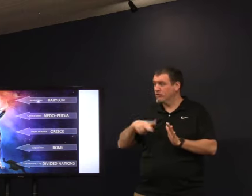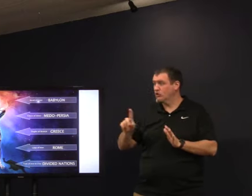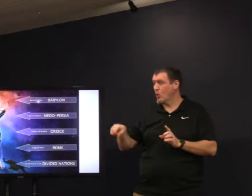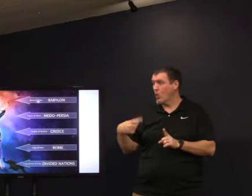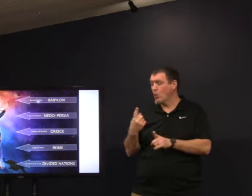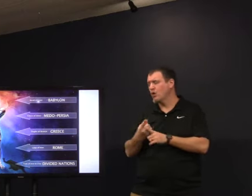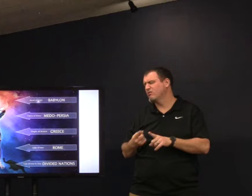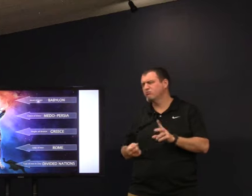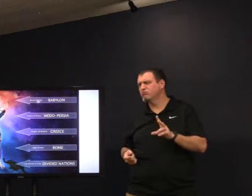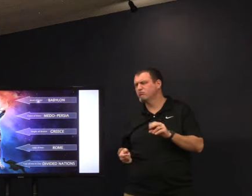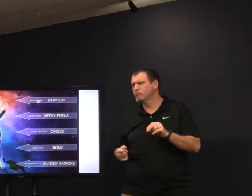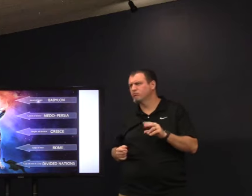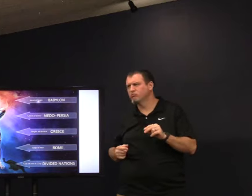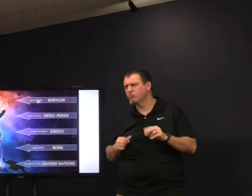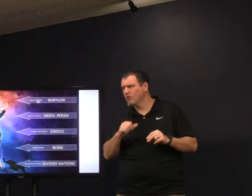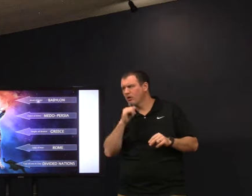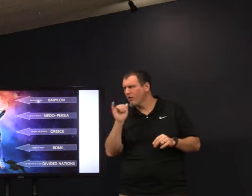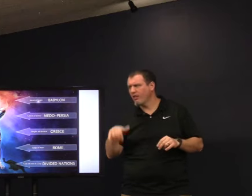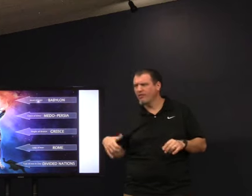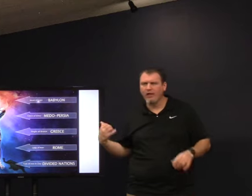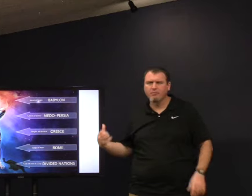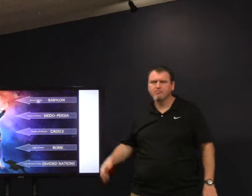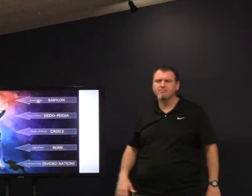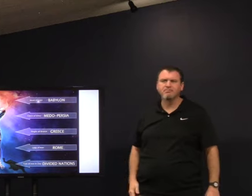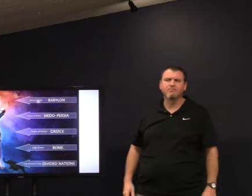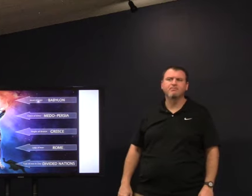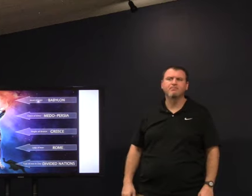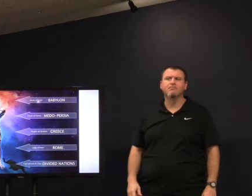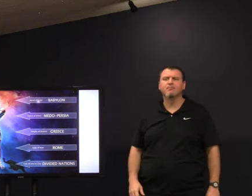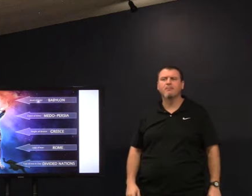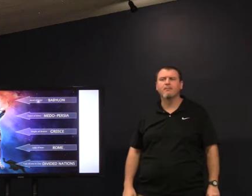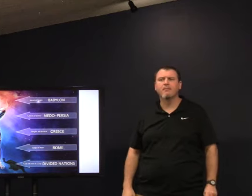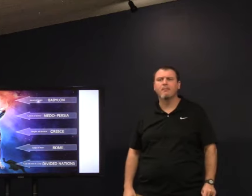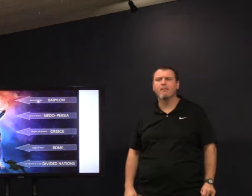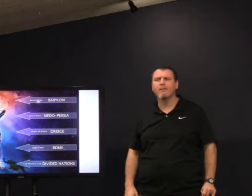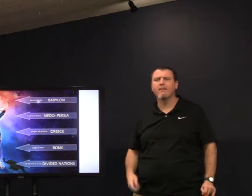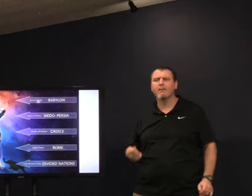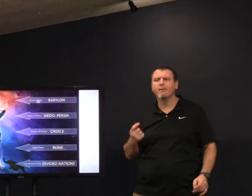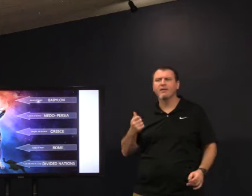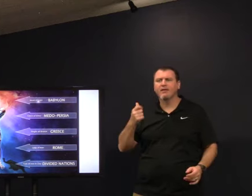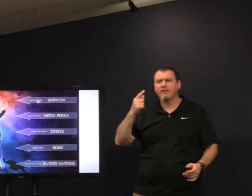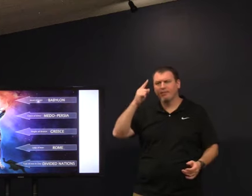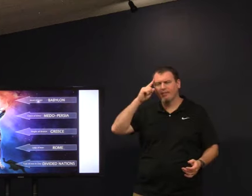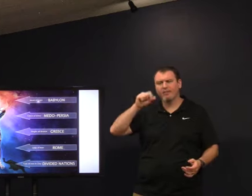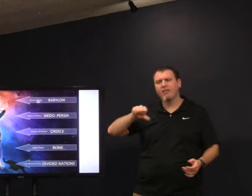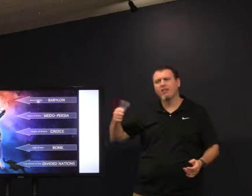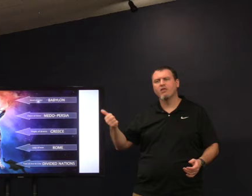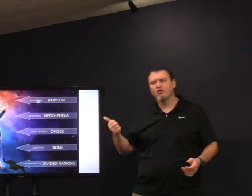Hitler or Russia or Stalin, you know. These different things up in China, you